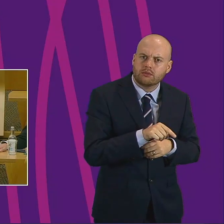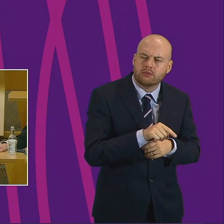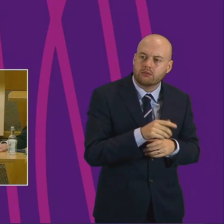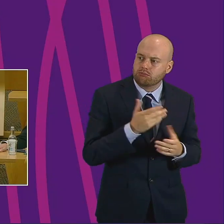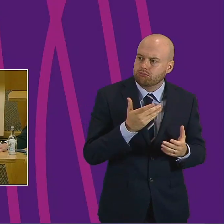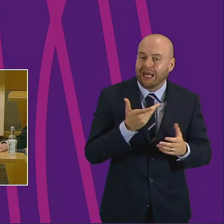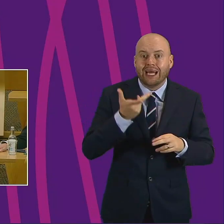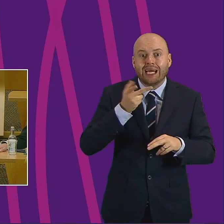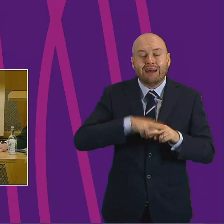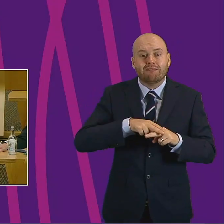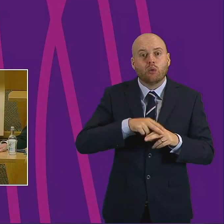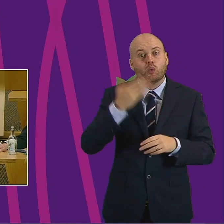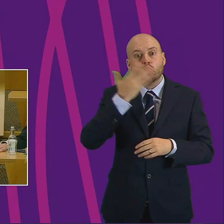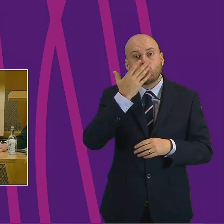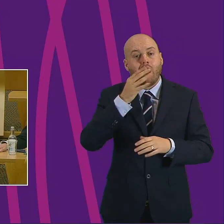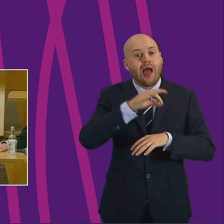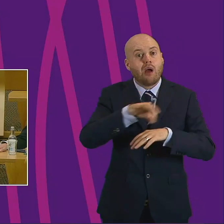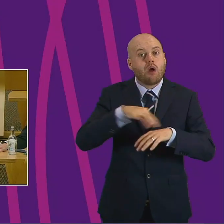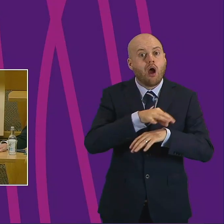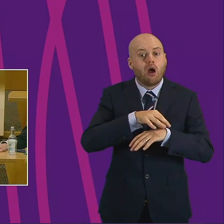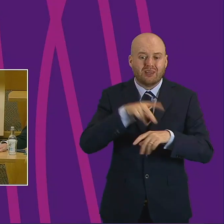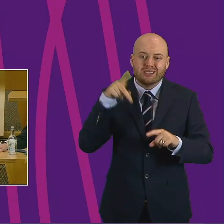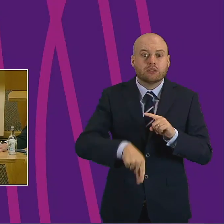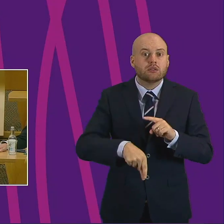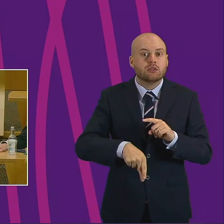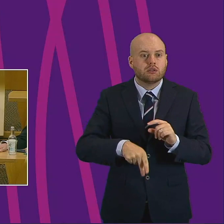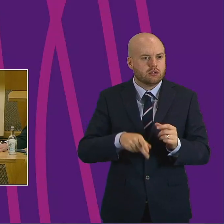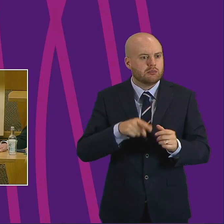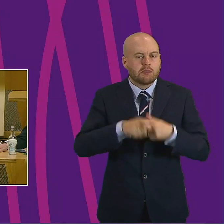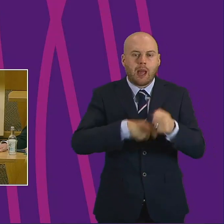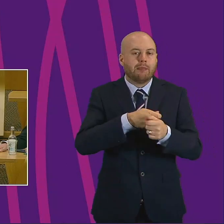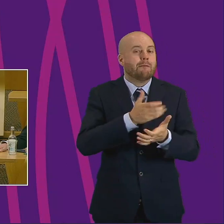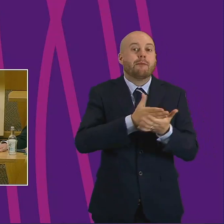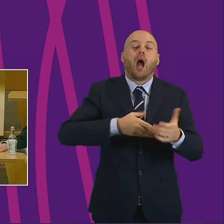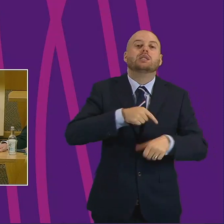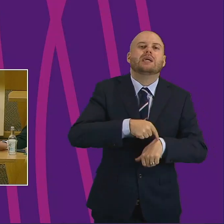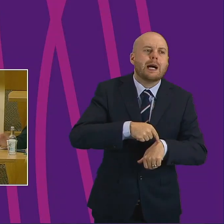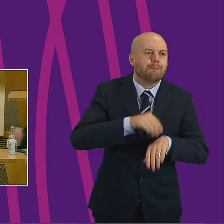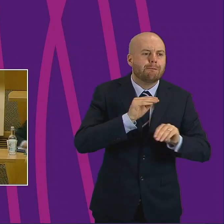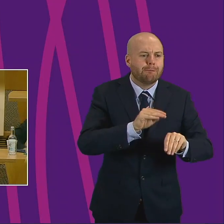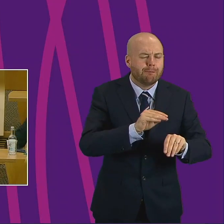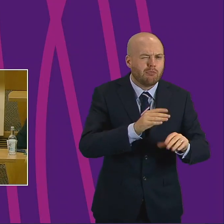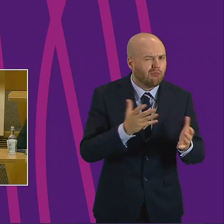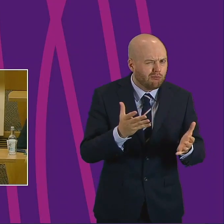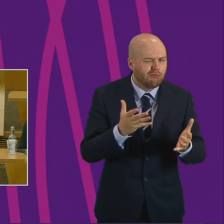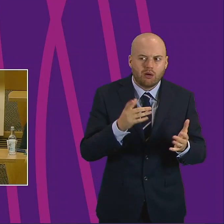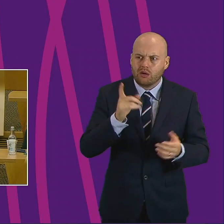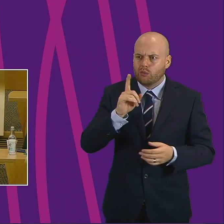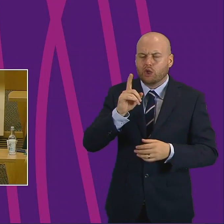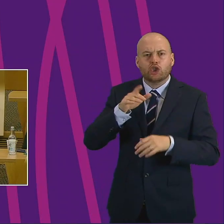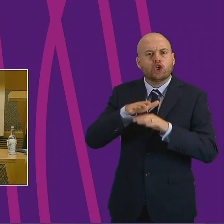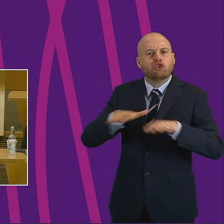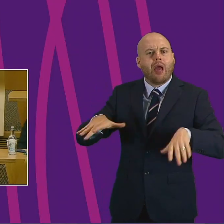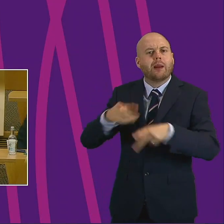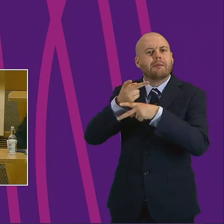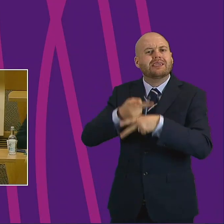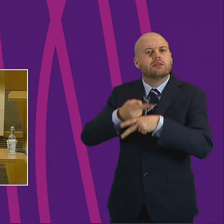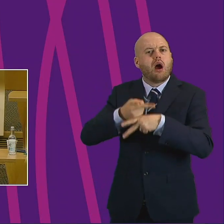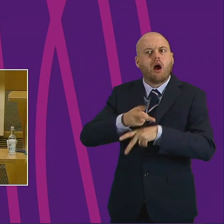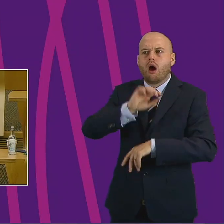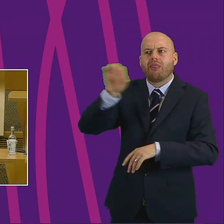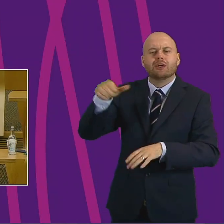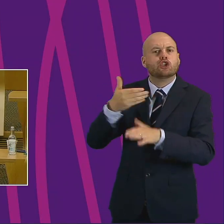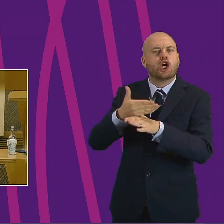If the school hours are cut in half, childminders have been cut back and grandparents are not allowed to look after their kids,